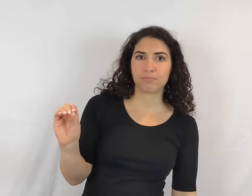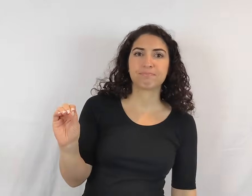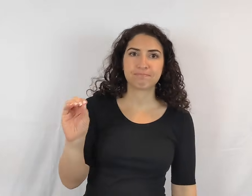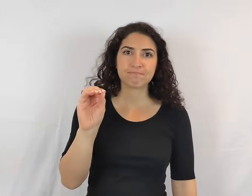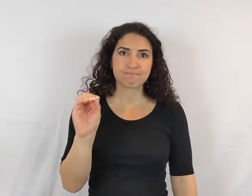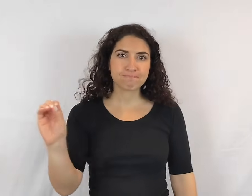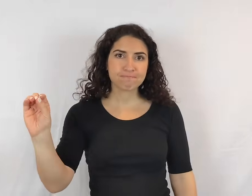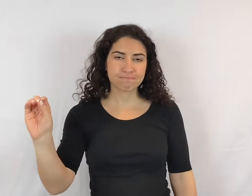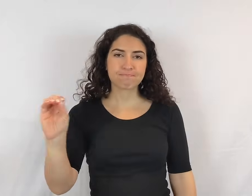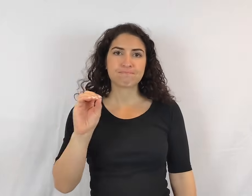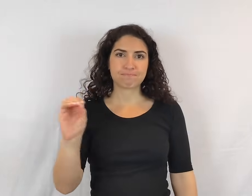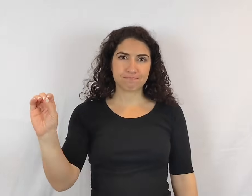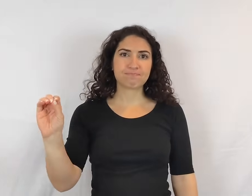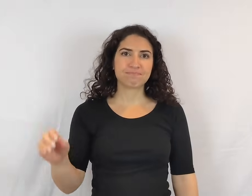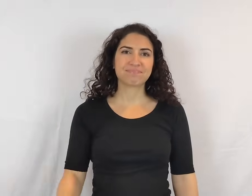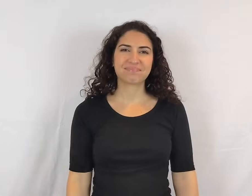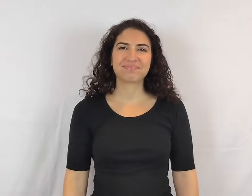OO sliding movement.